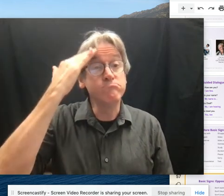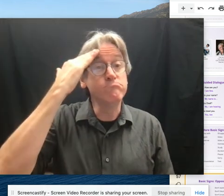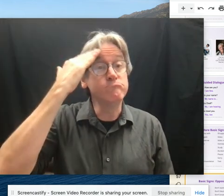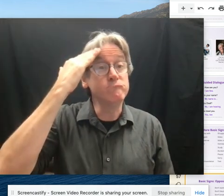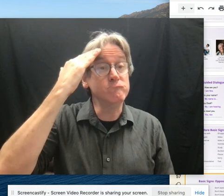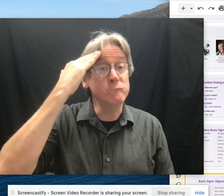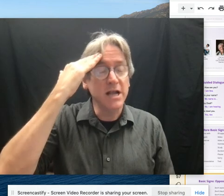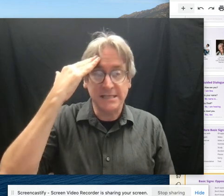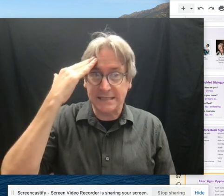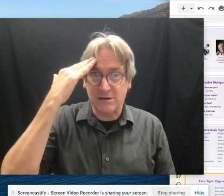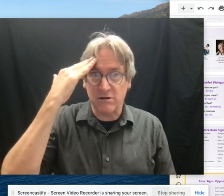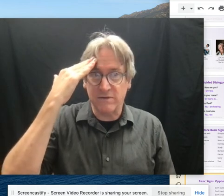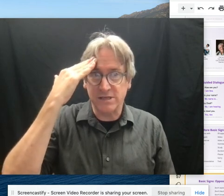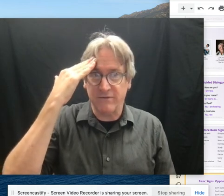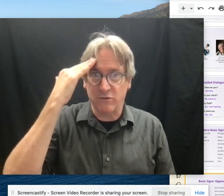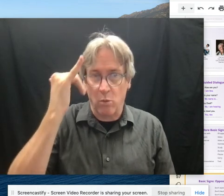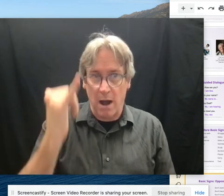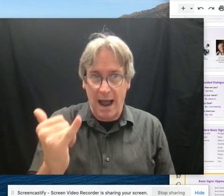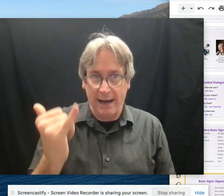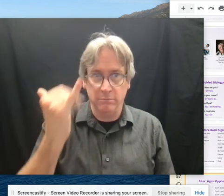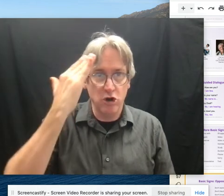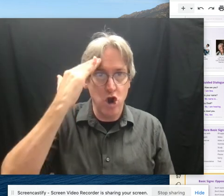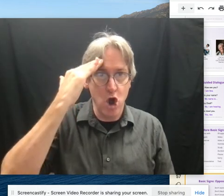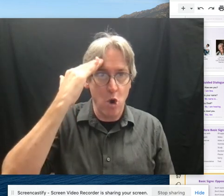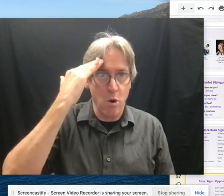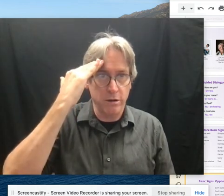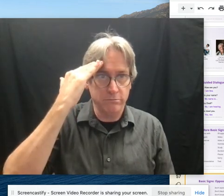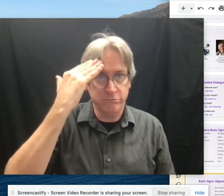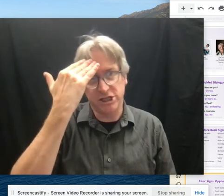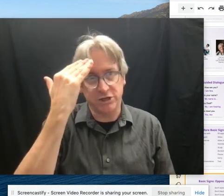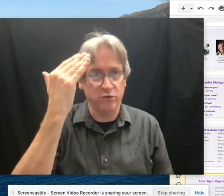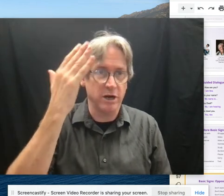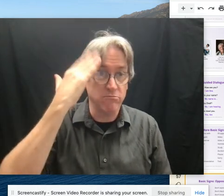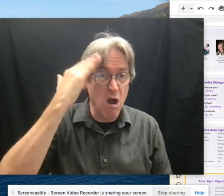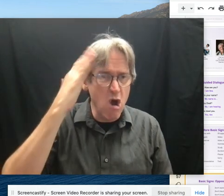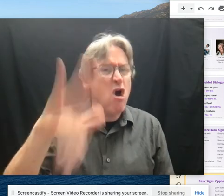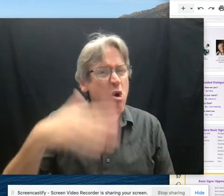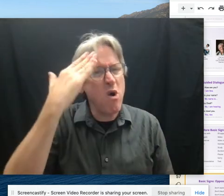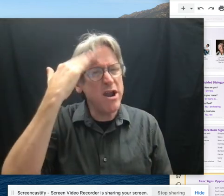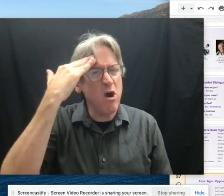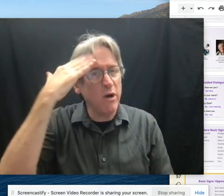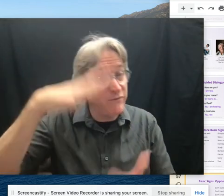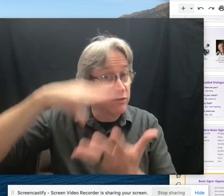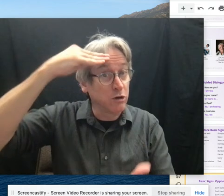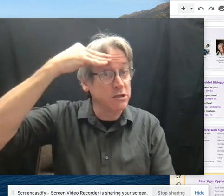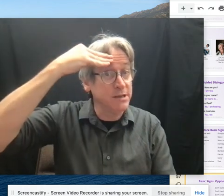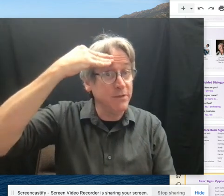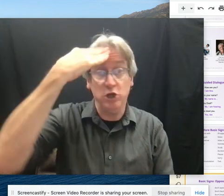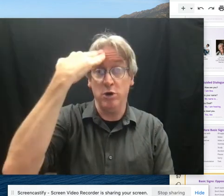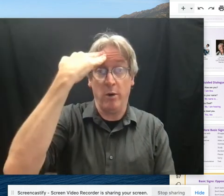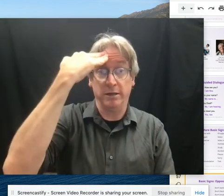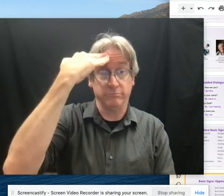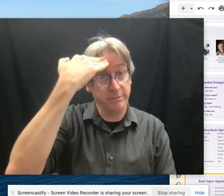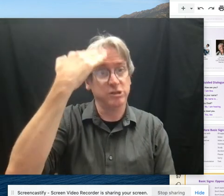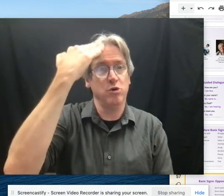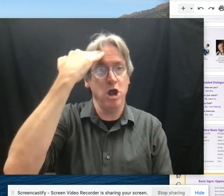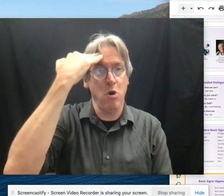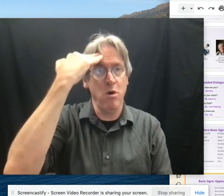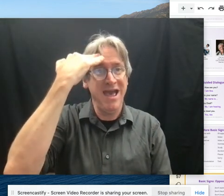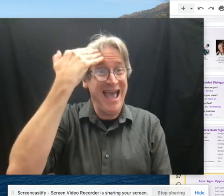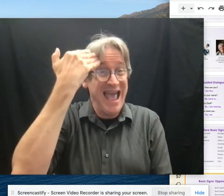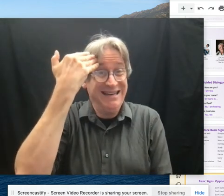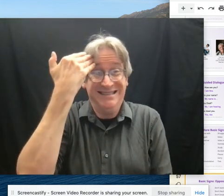No. It's like the start of the sign for why. No. Just touch your forehead. Oh, I know. If you've learned something, you know it. Right?